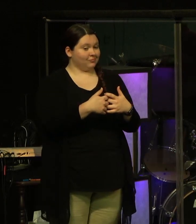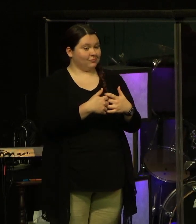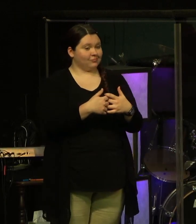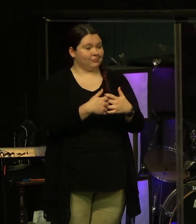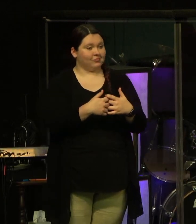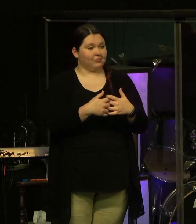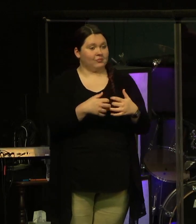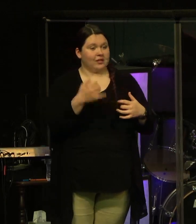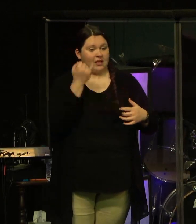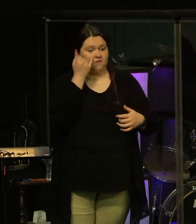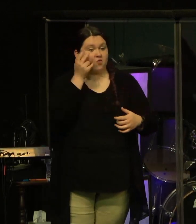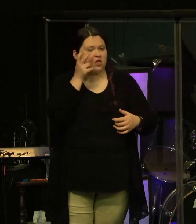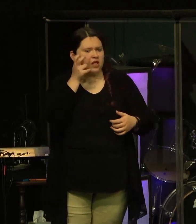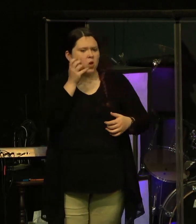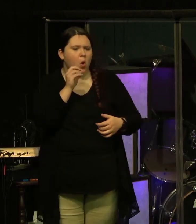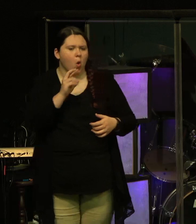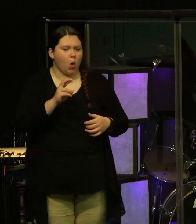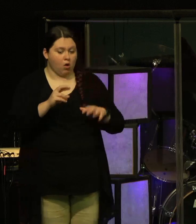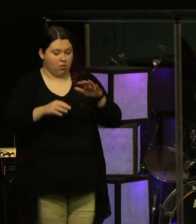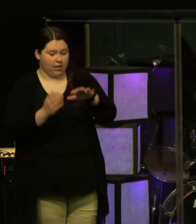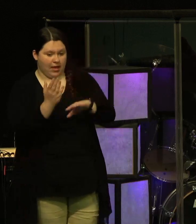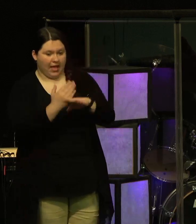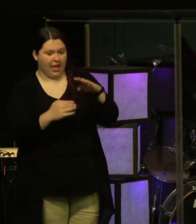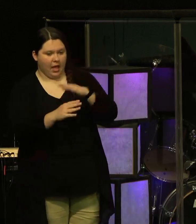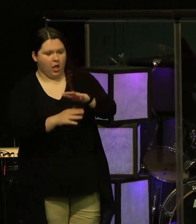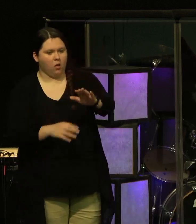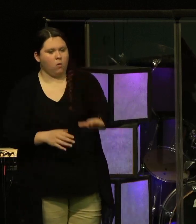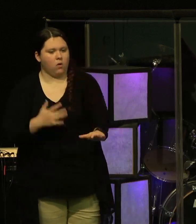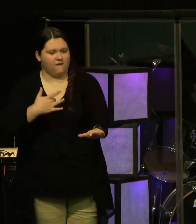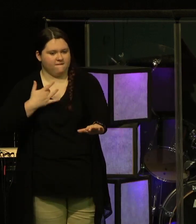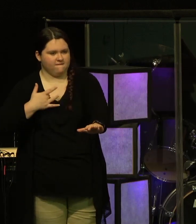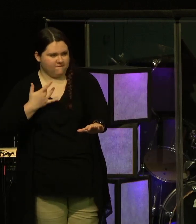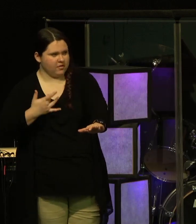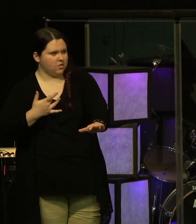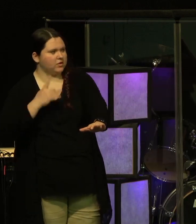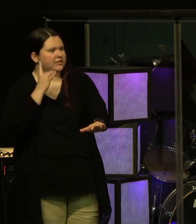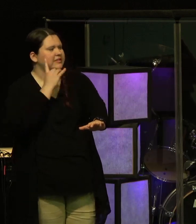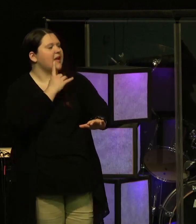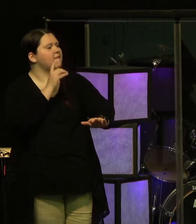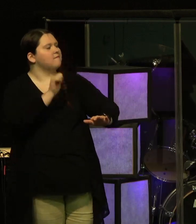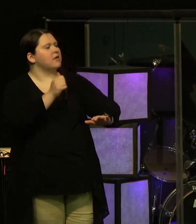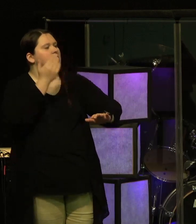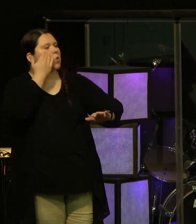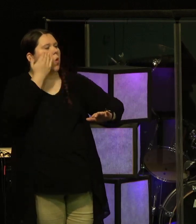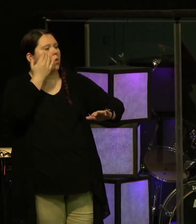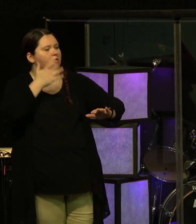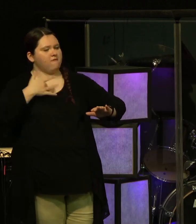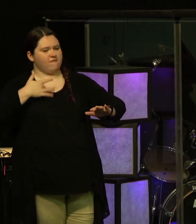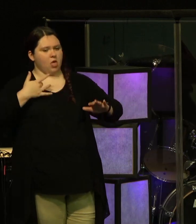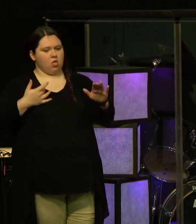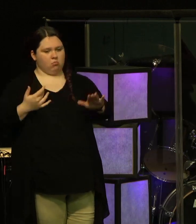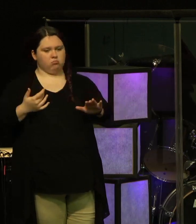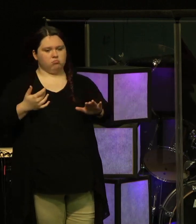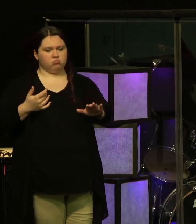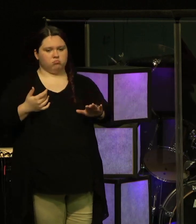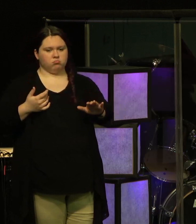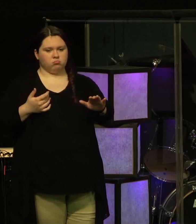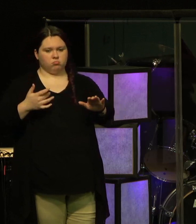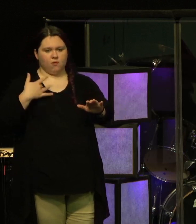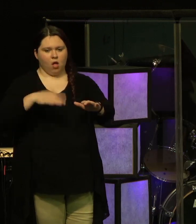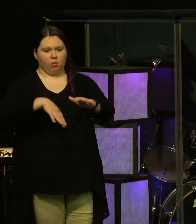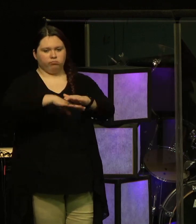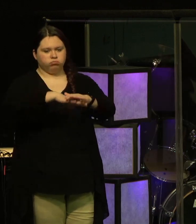or perhaps if you're deaf, if you put your hand on the hood, deaf people can tell when an engine's running right. Did you know that? They can